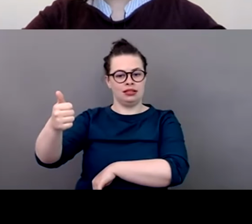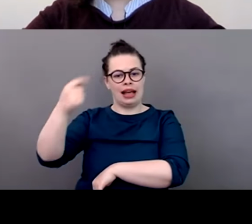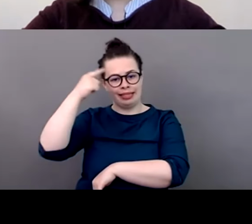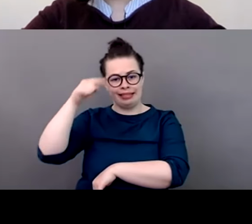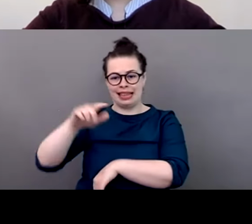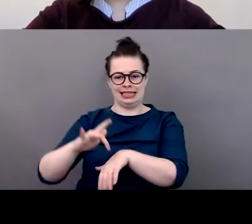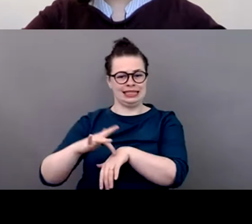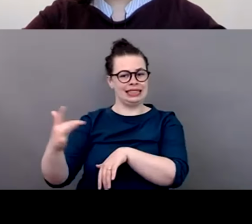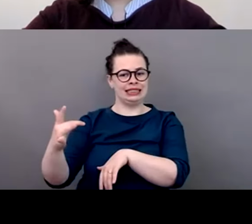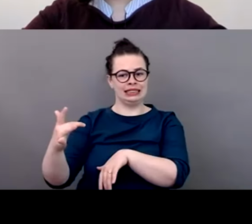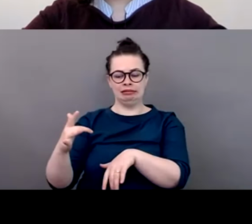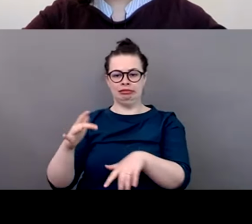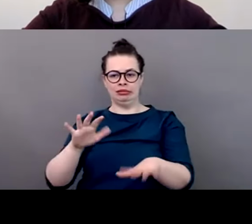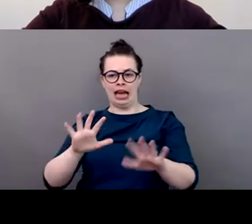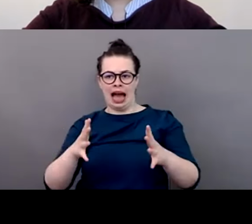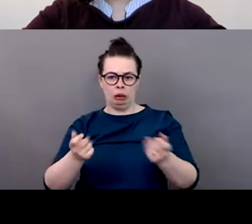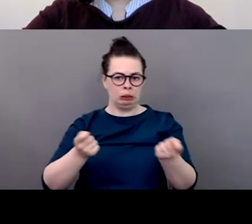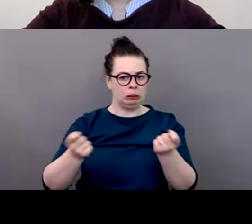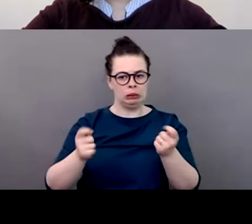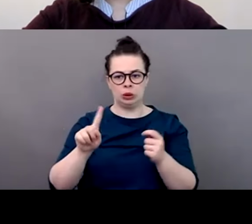question. Okay.